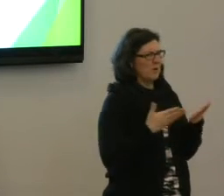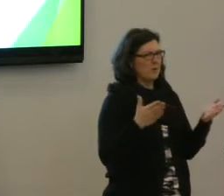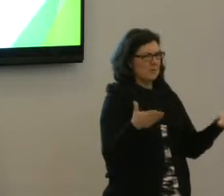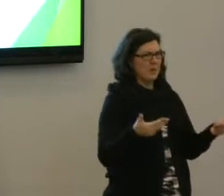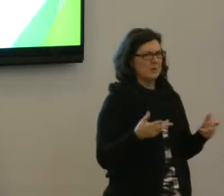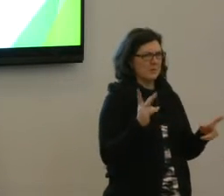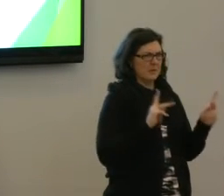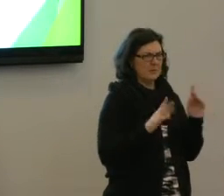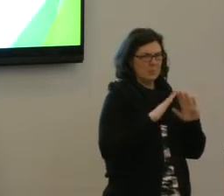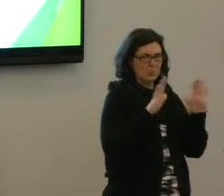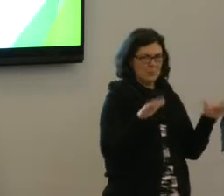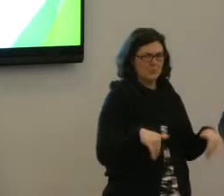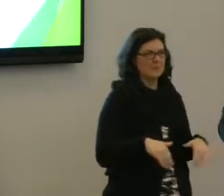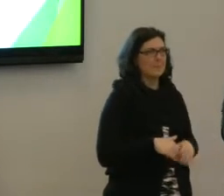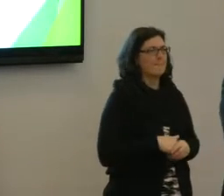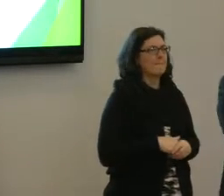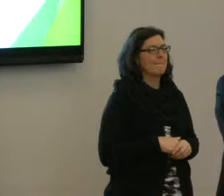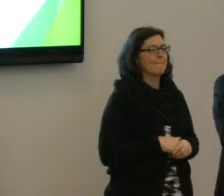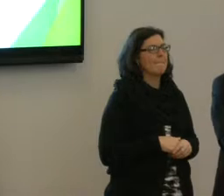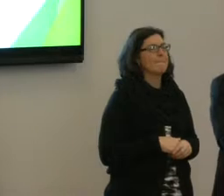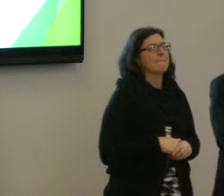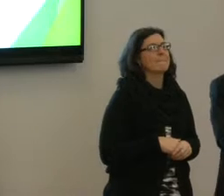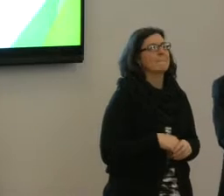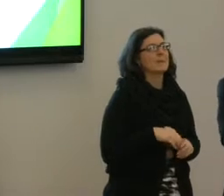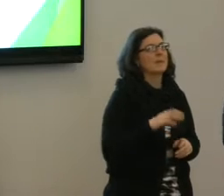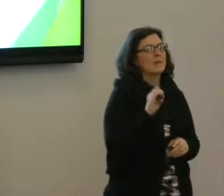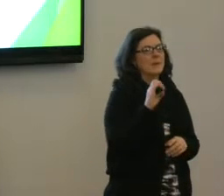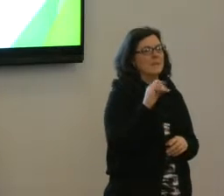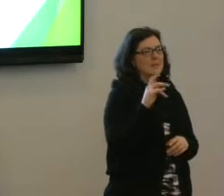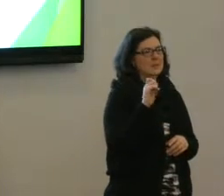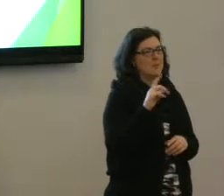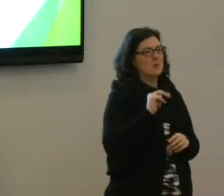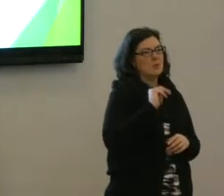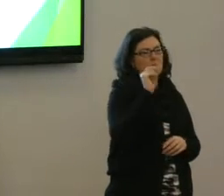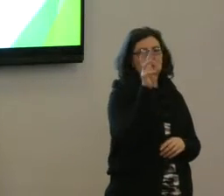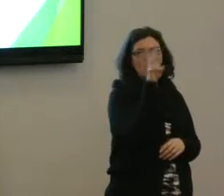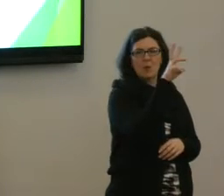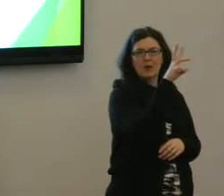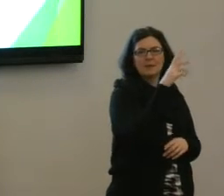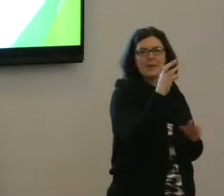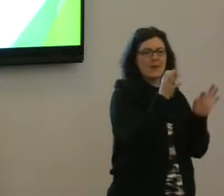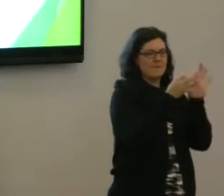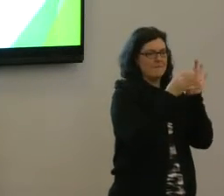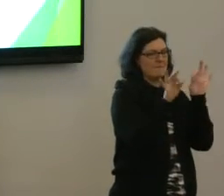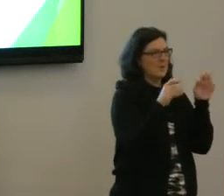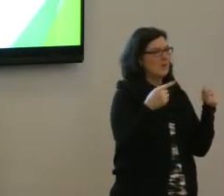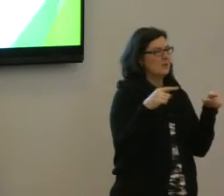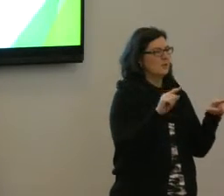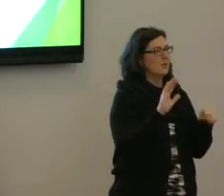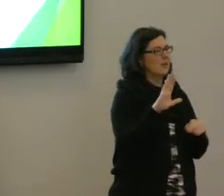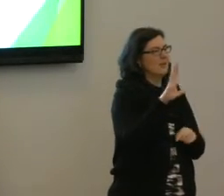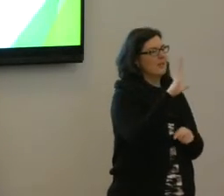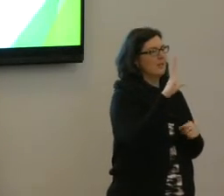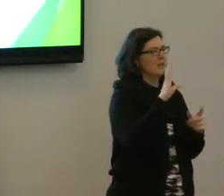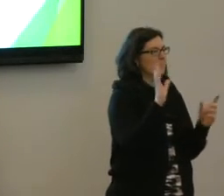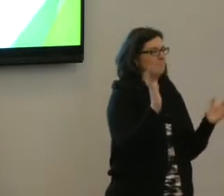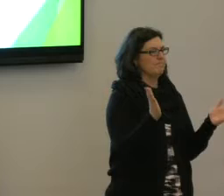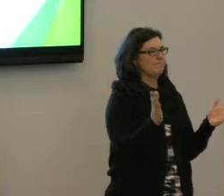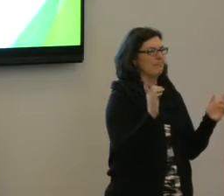hospitality. Episcopal Diocese in the Northwest Pacific had a phrase during their campaign